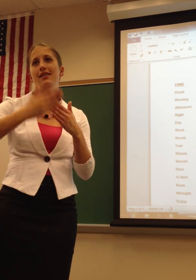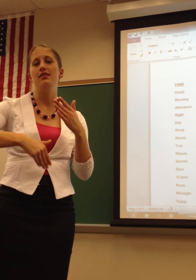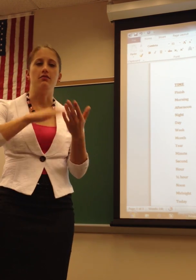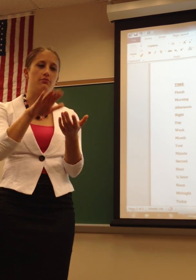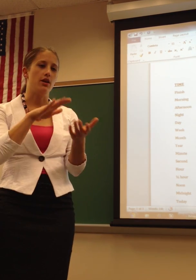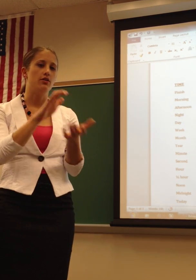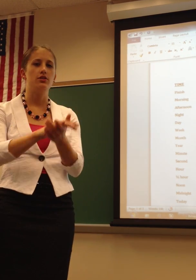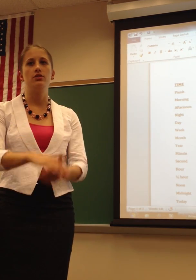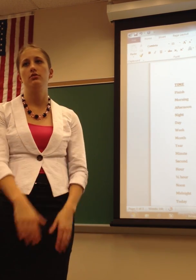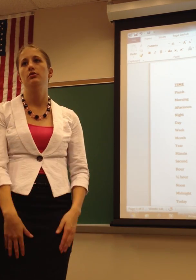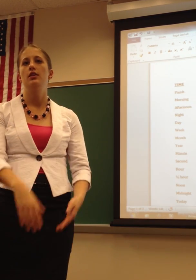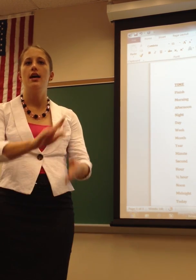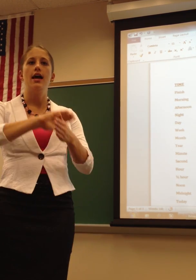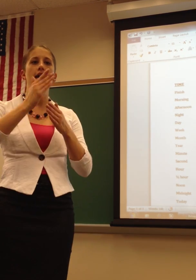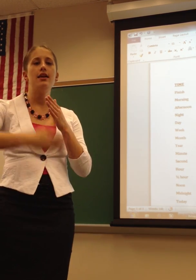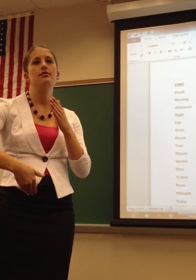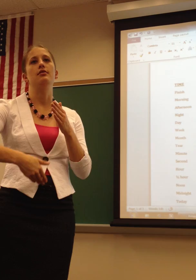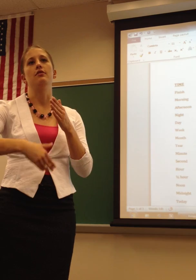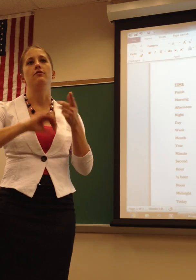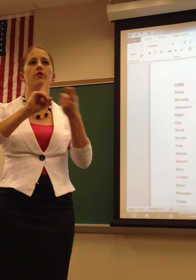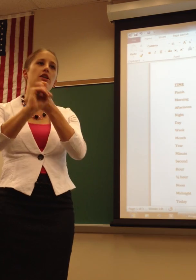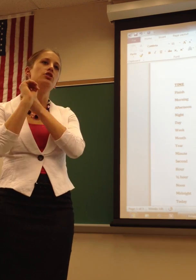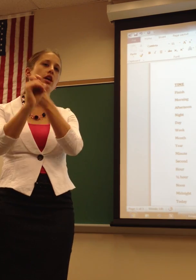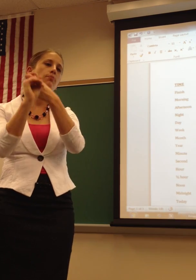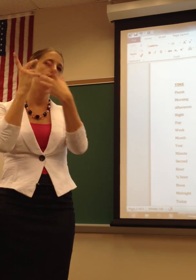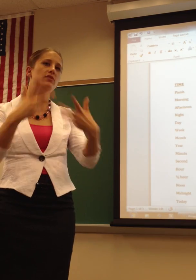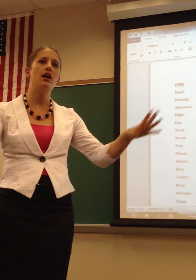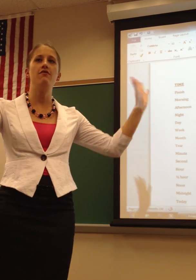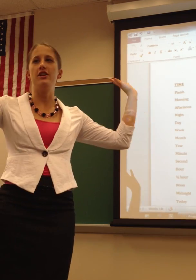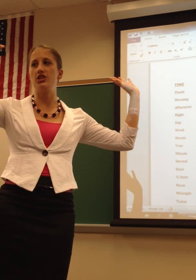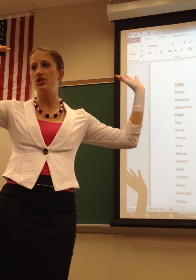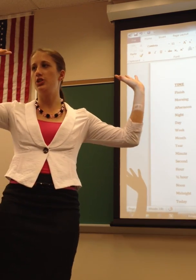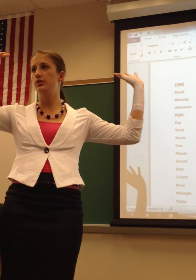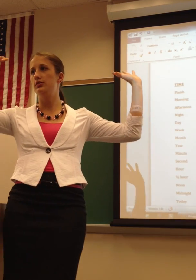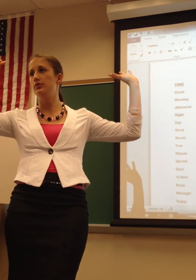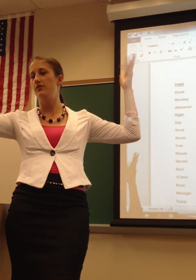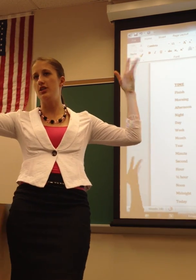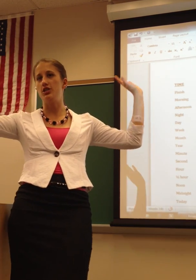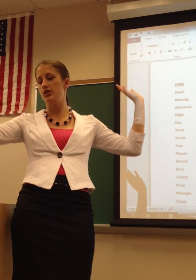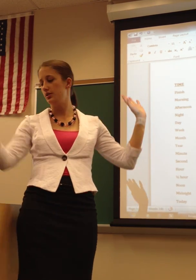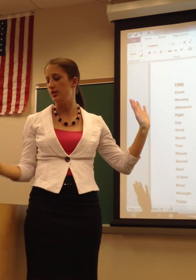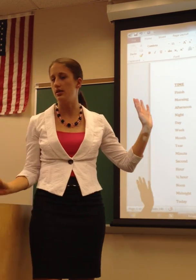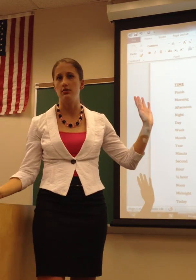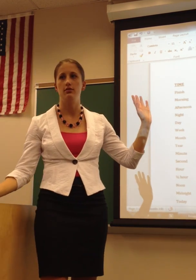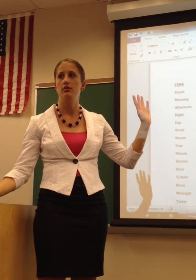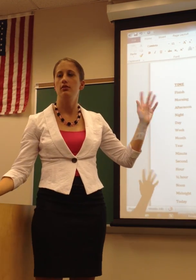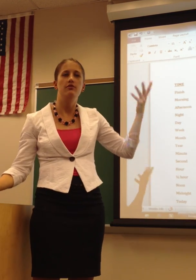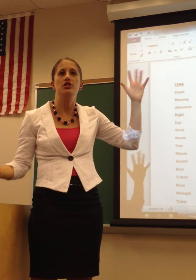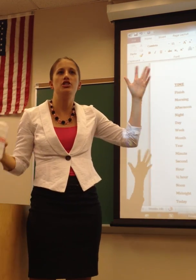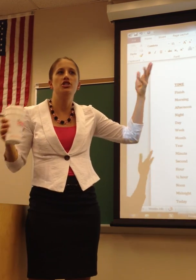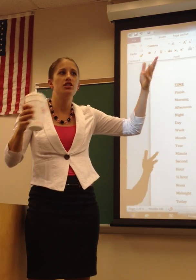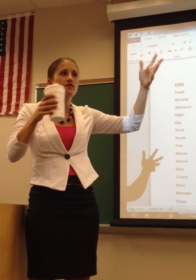of marriage. End of friendship. Done fish. Fish. Done. Fish. Fish.